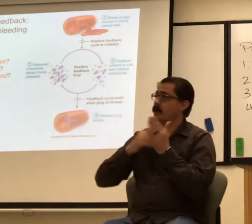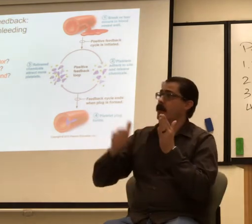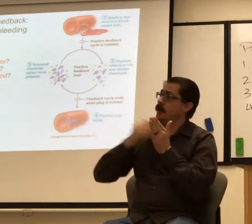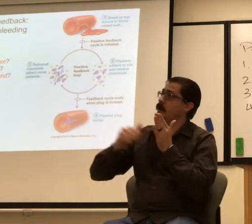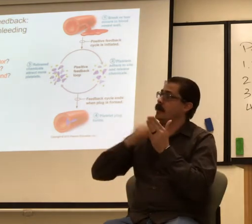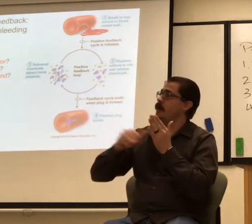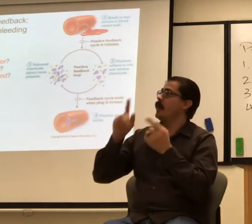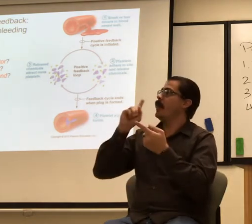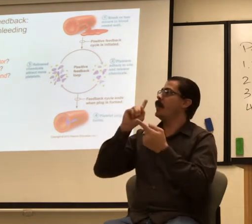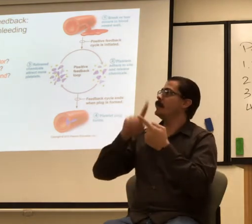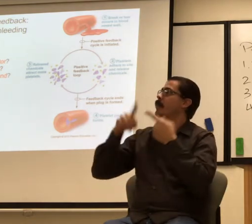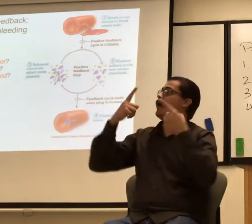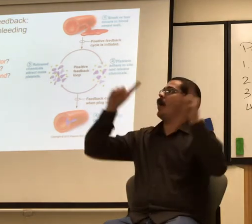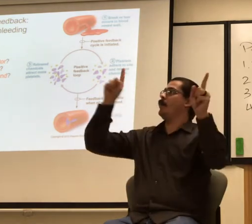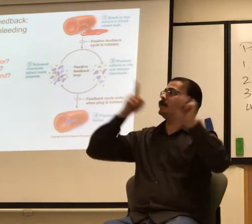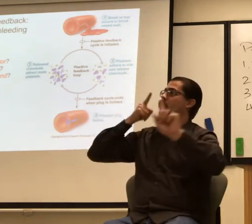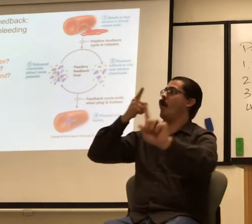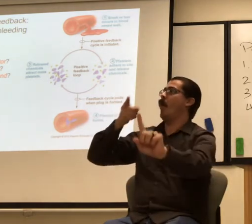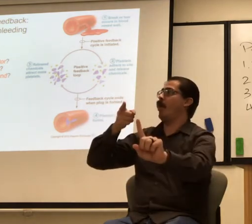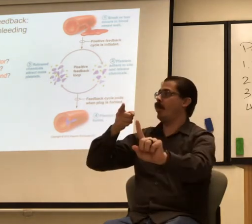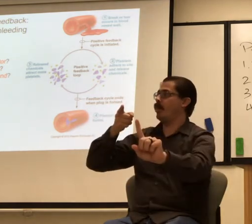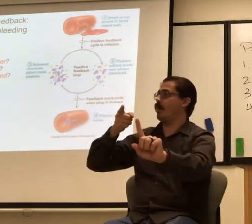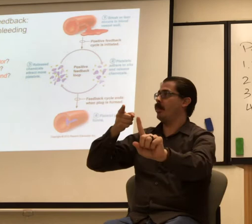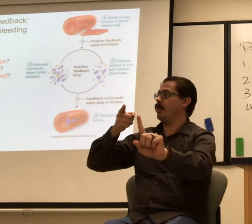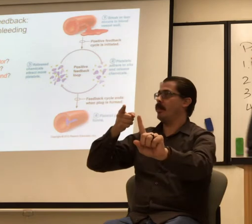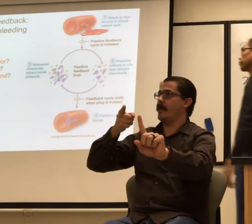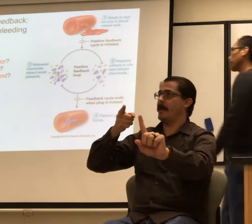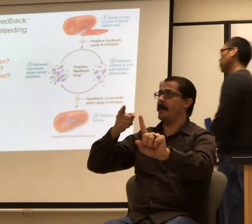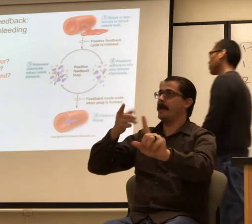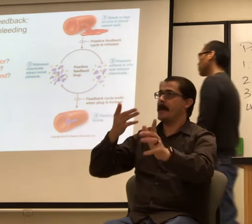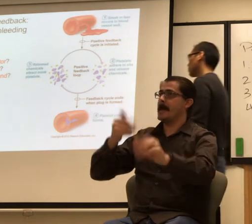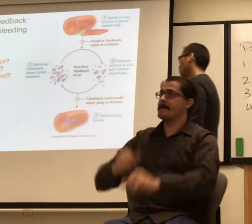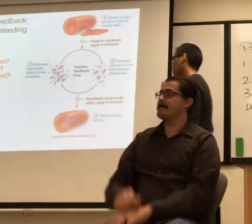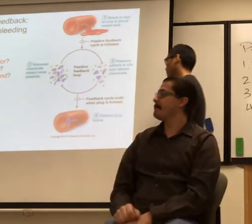until you accomplish your goal.